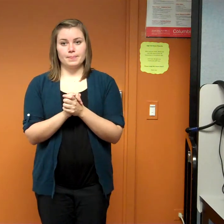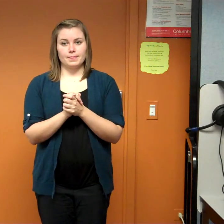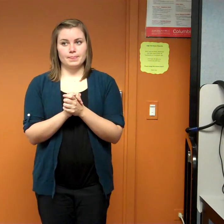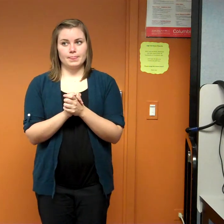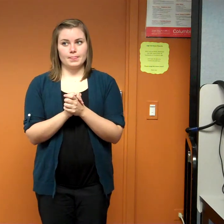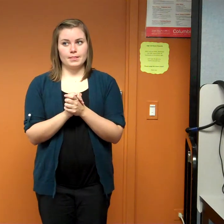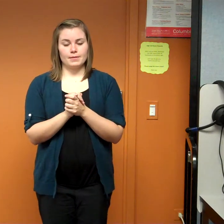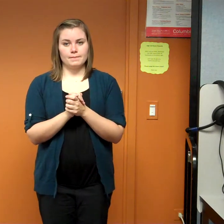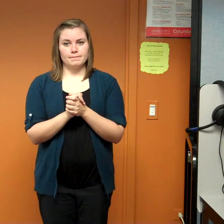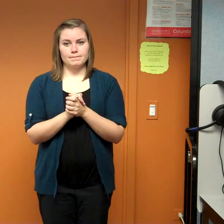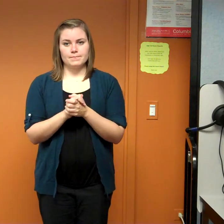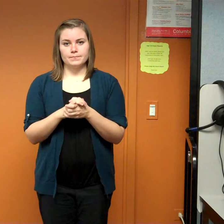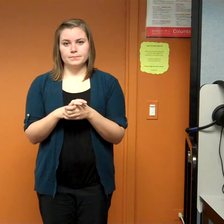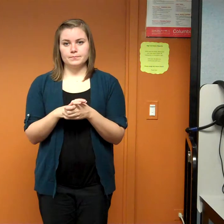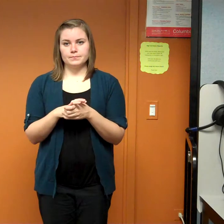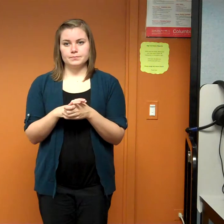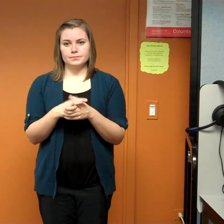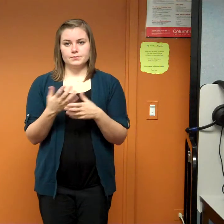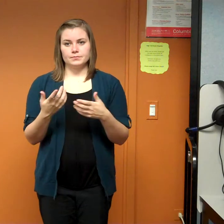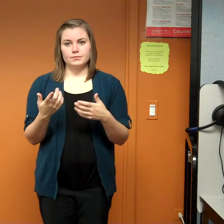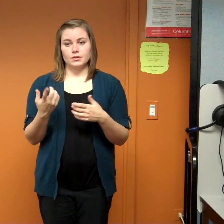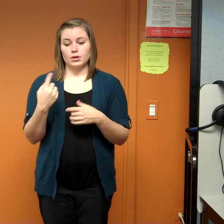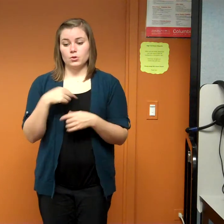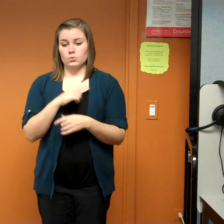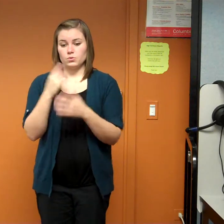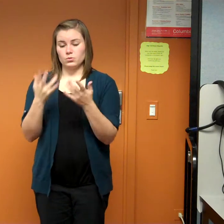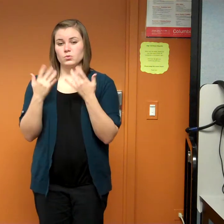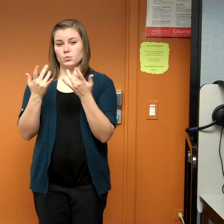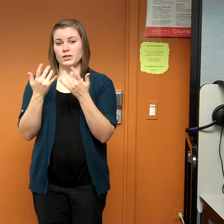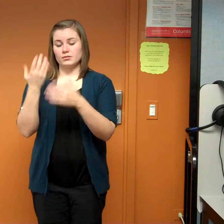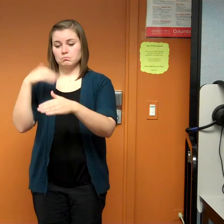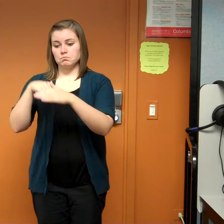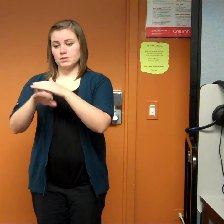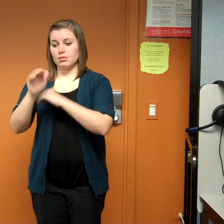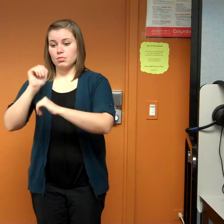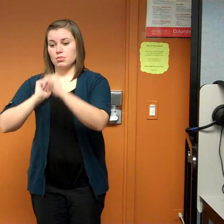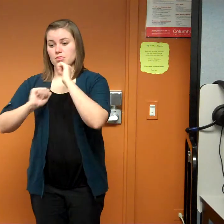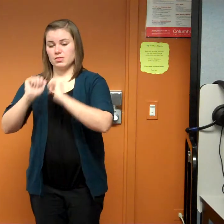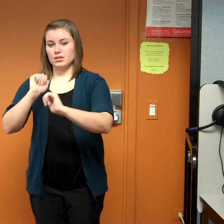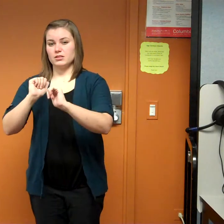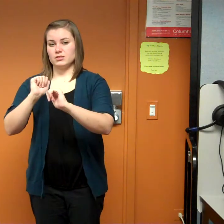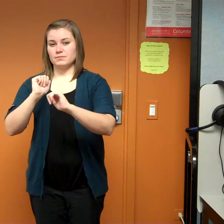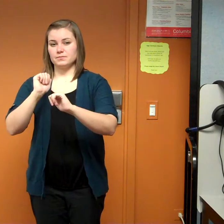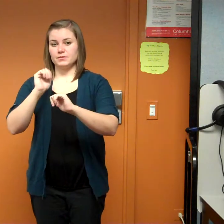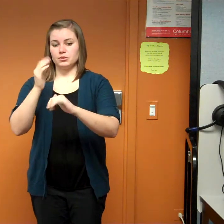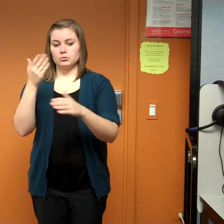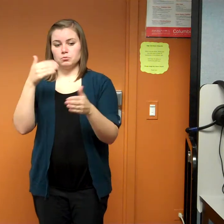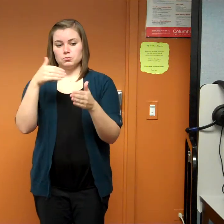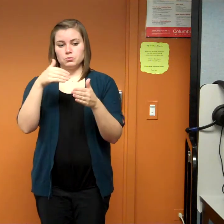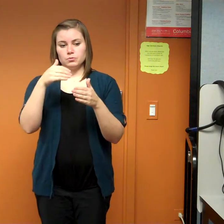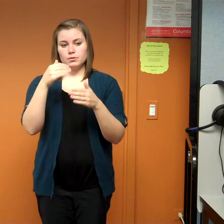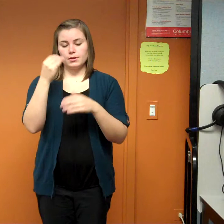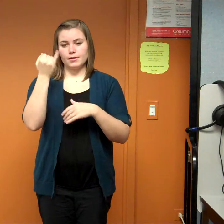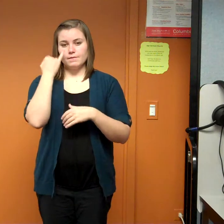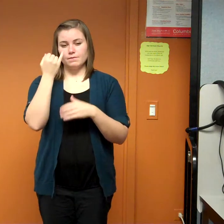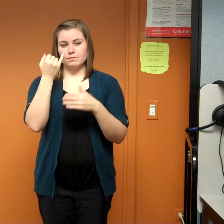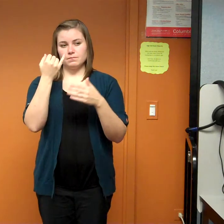in line, the way the entry to the theater is set up is you go into the side entrance, it's like a